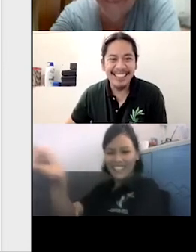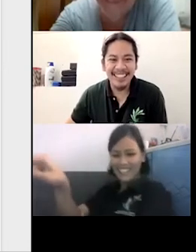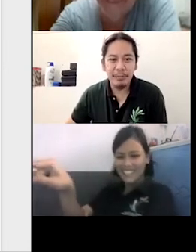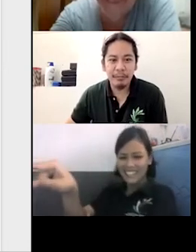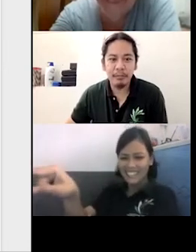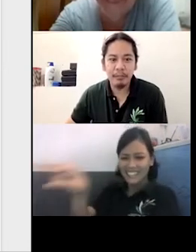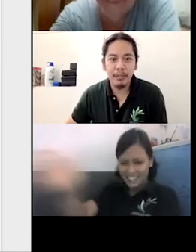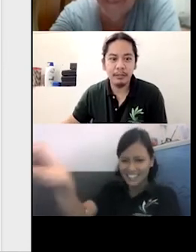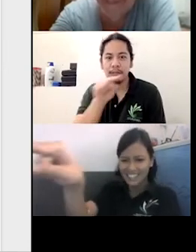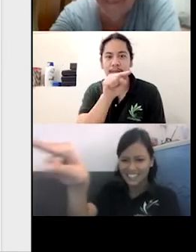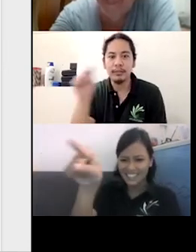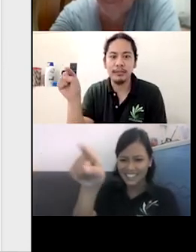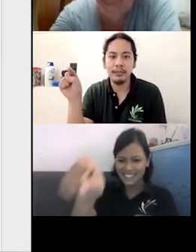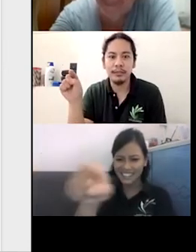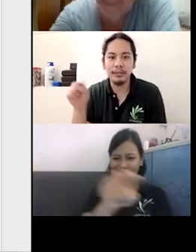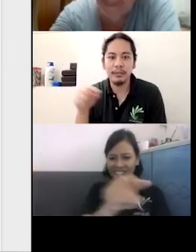Sorry.